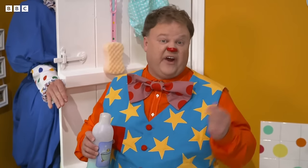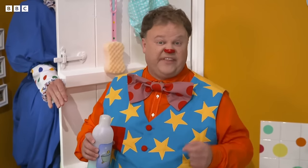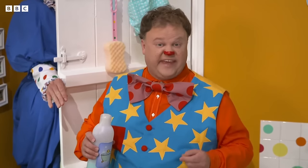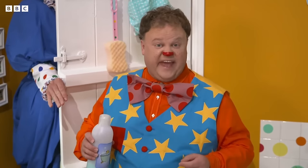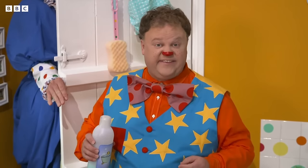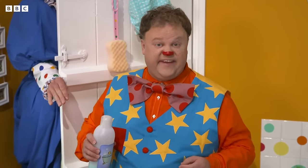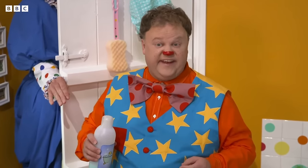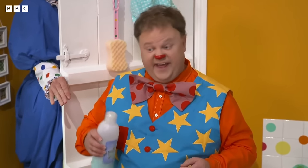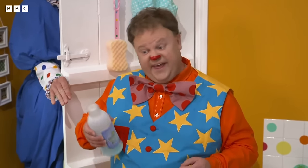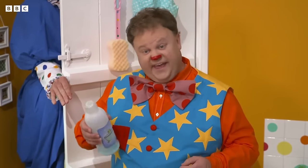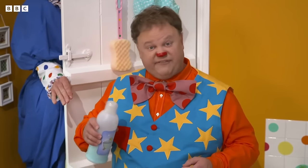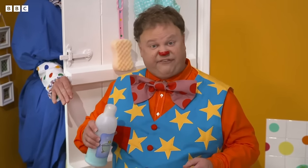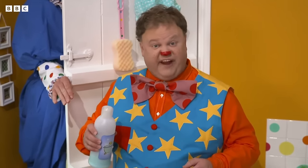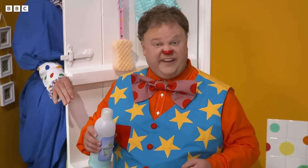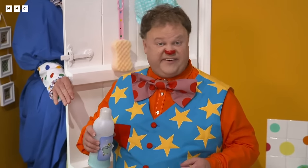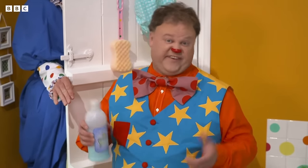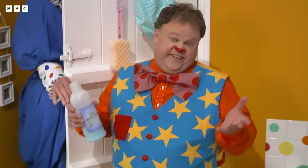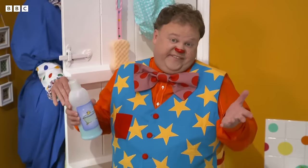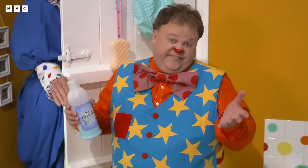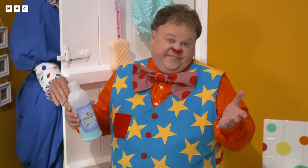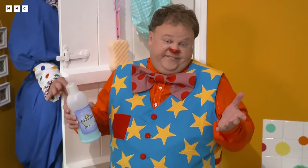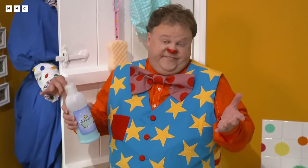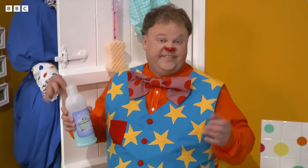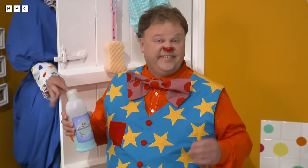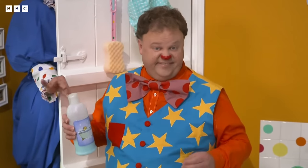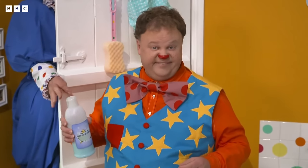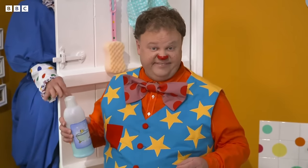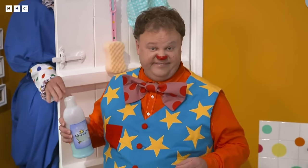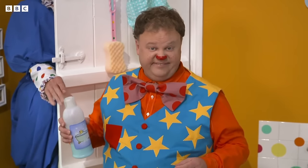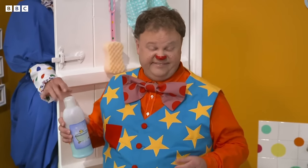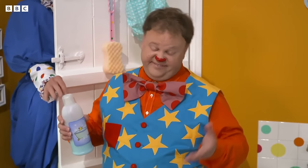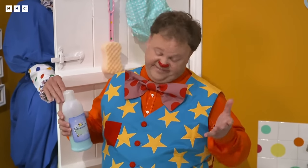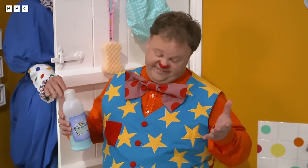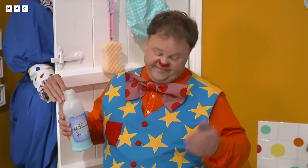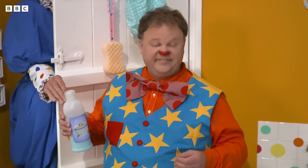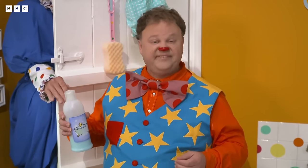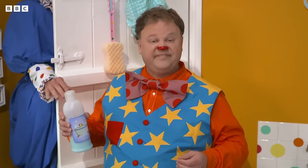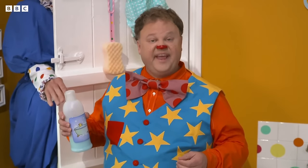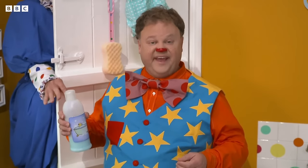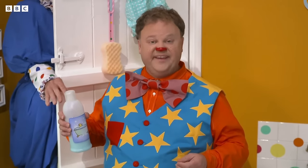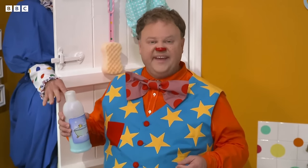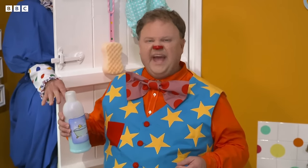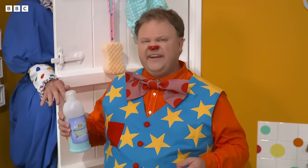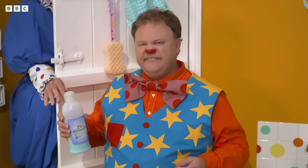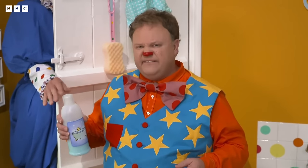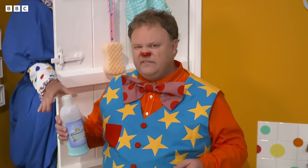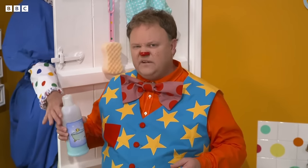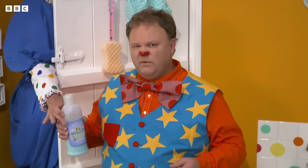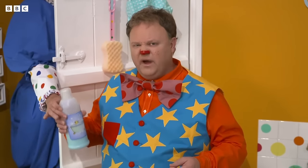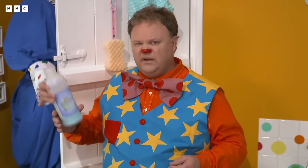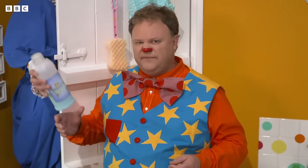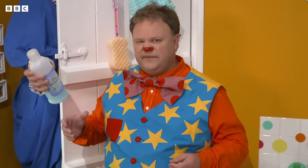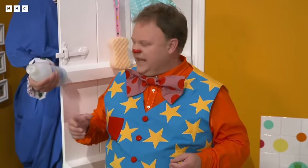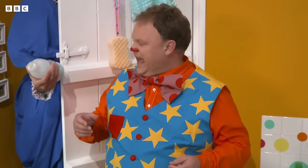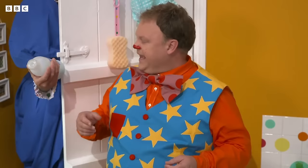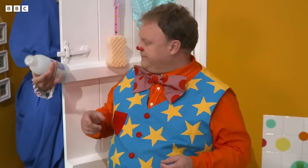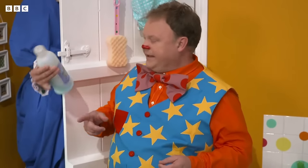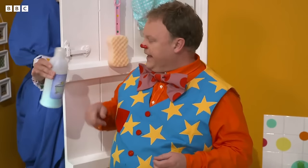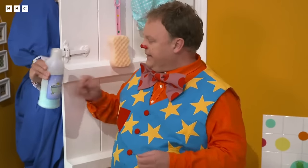tried the kitchen, in the fridge? Oh, thank you, Mr. Tumble. I'll go and look there. Well, that's nice. Hey,